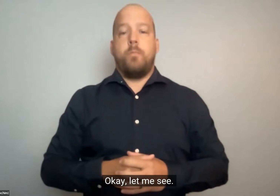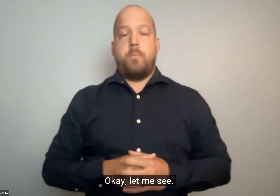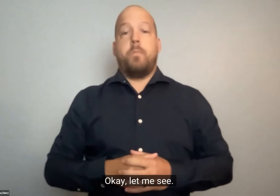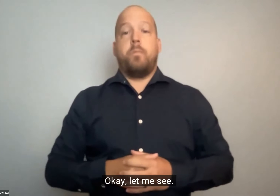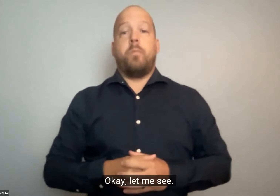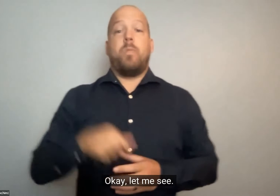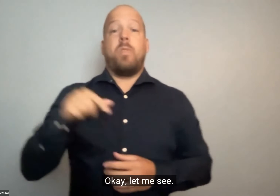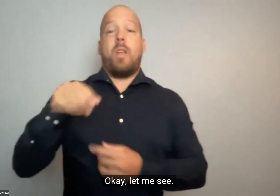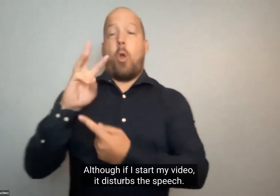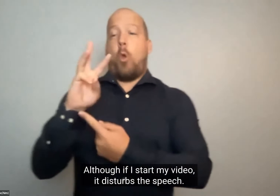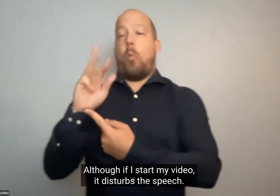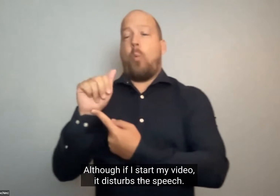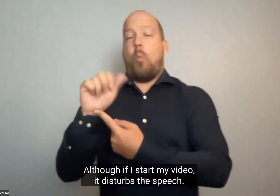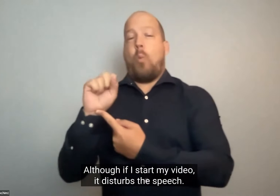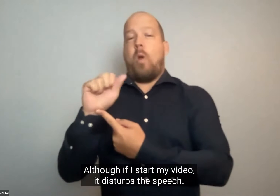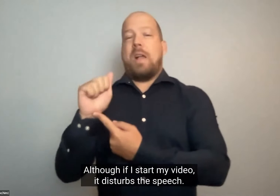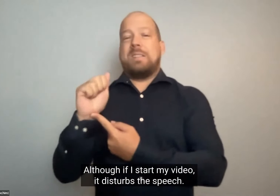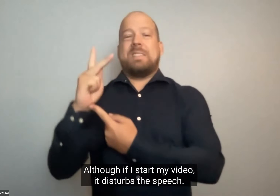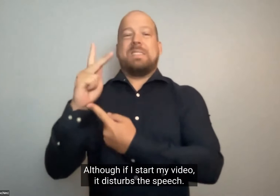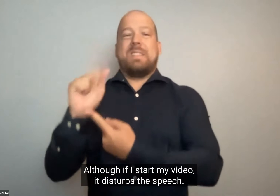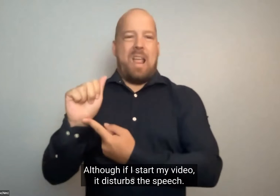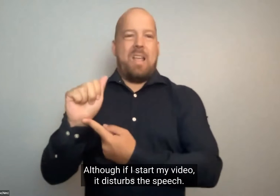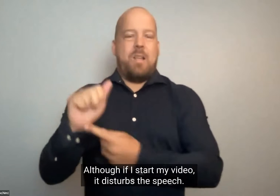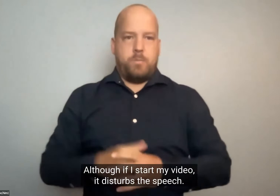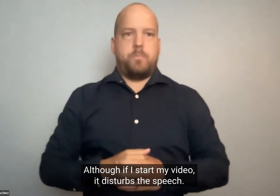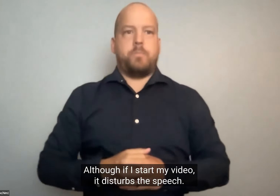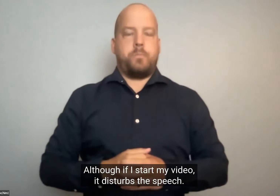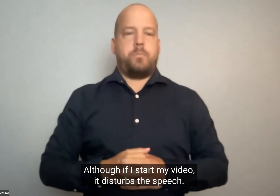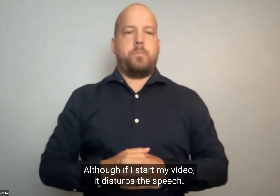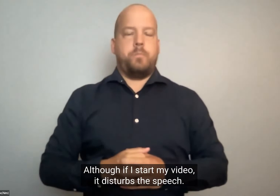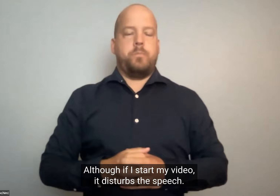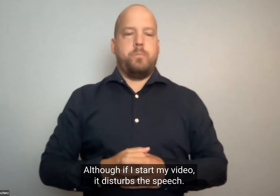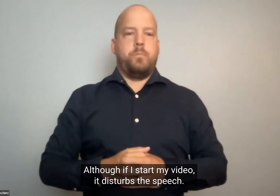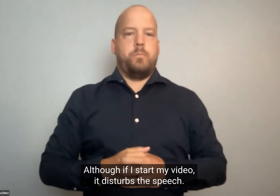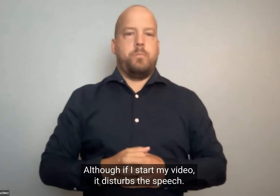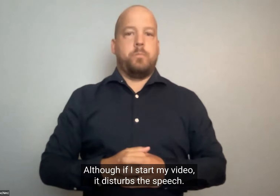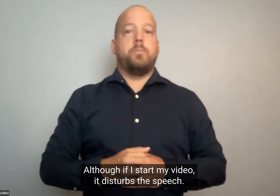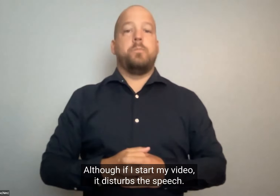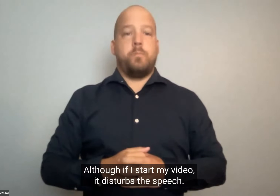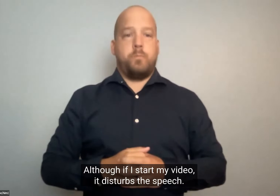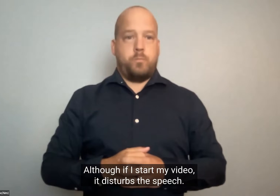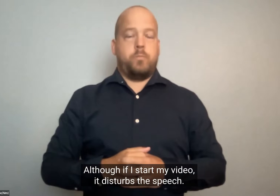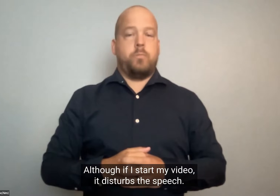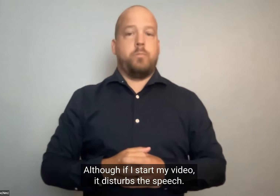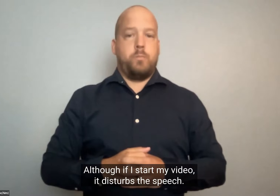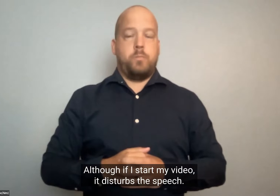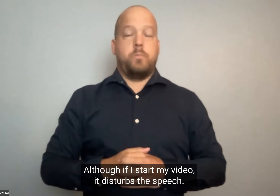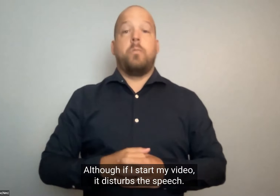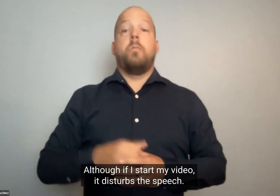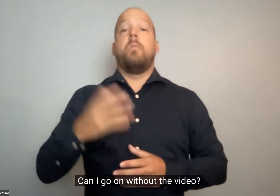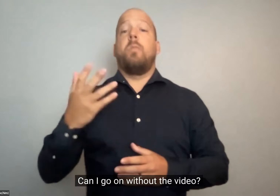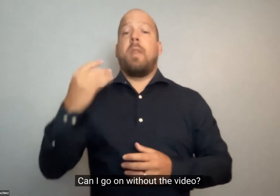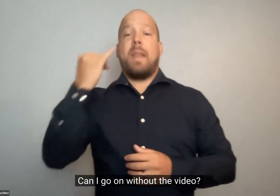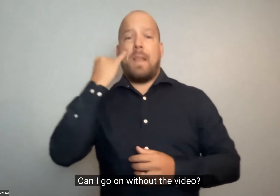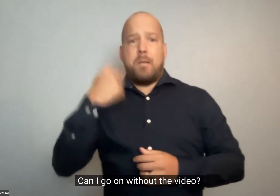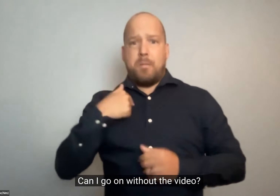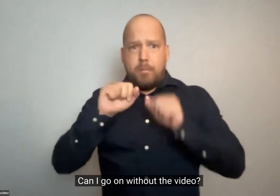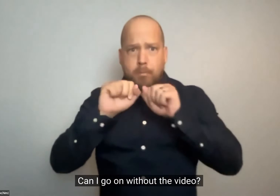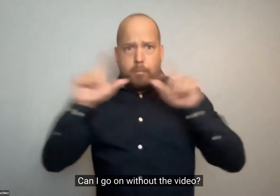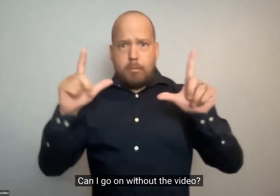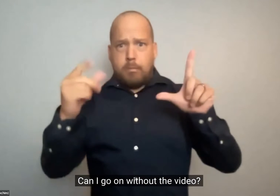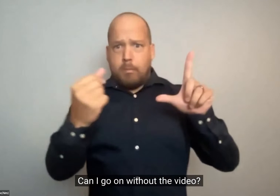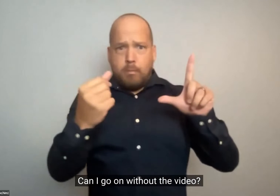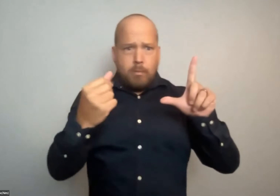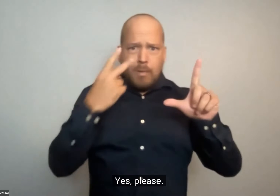Okay, let me see. Although if I start my video, it disturbs the speech. Can I go on